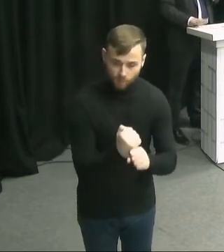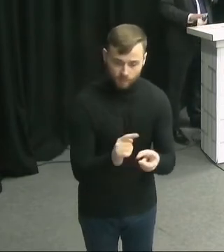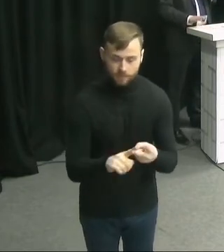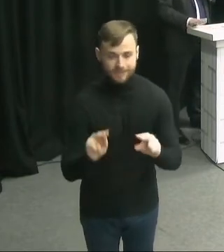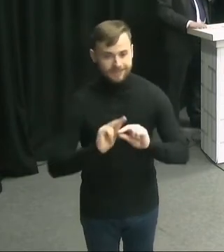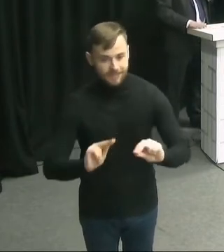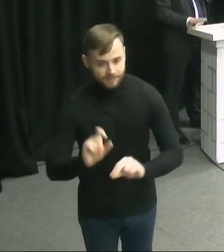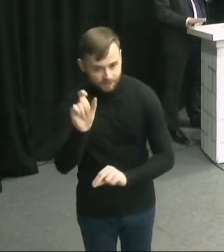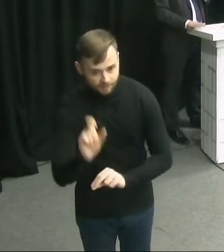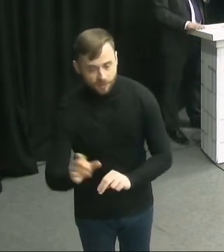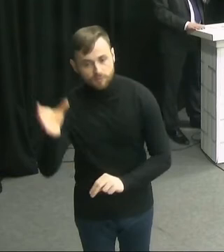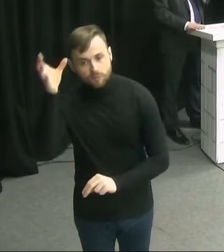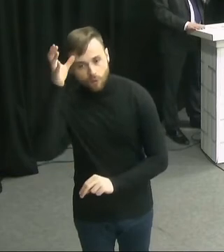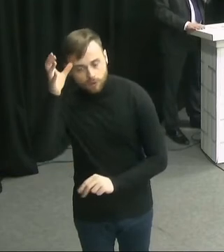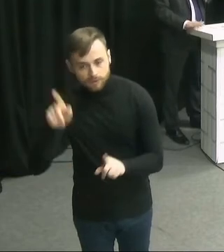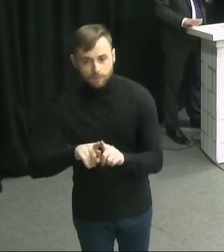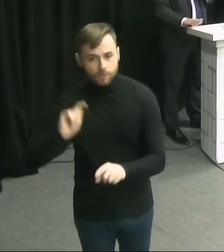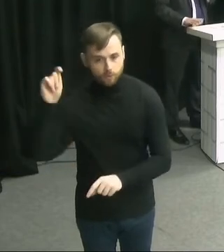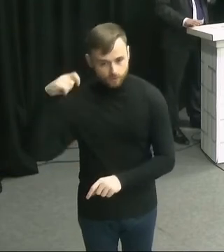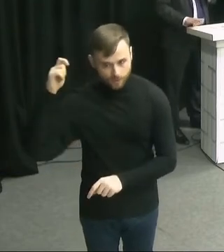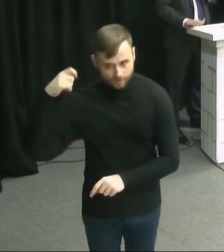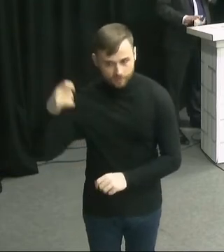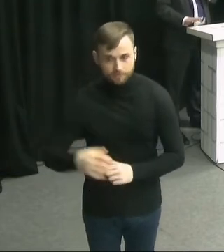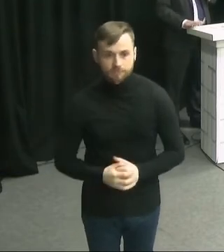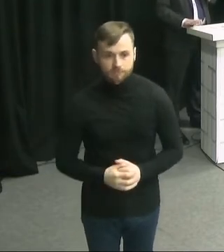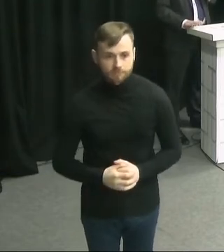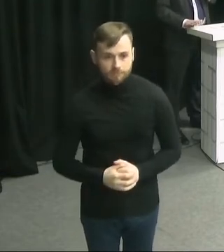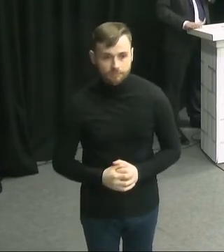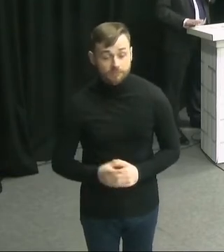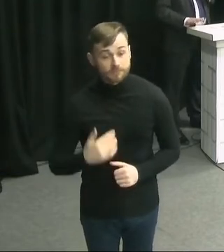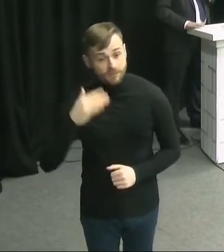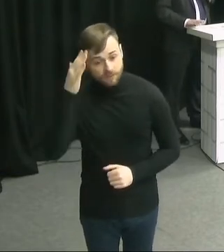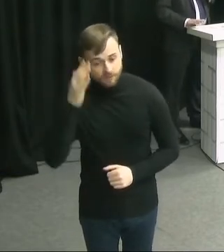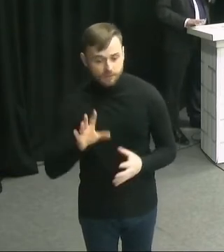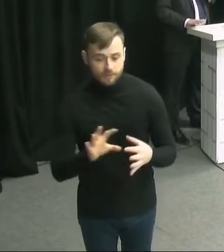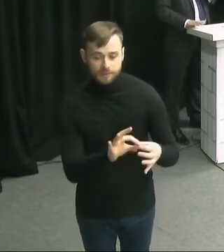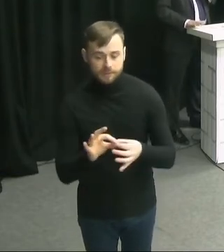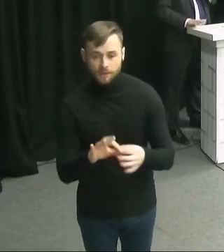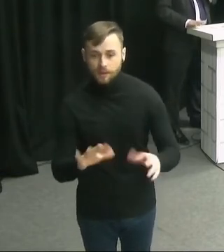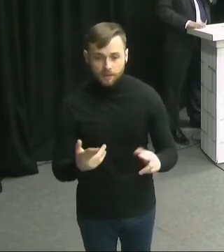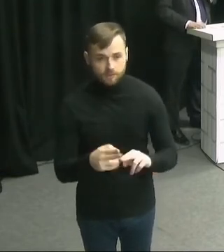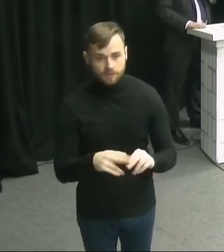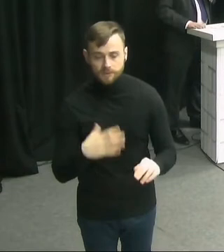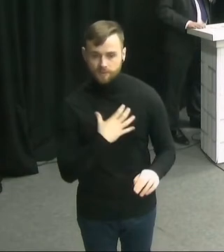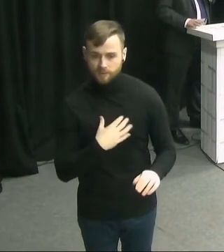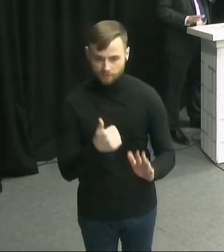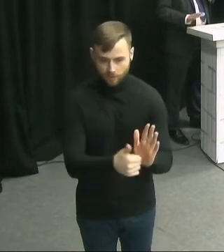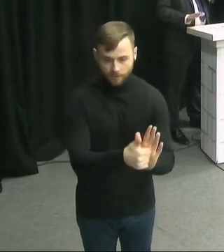think that respect is important. Respecting others' opinion is important. We need to get rid